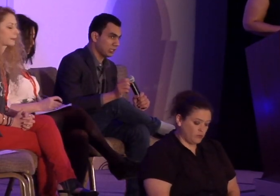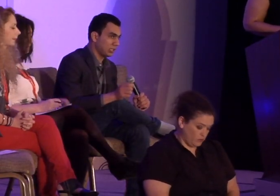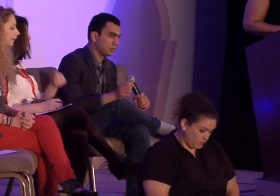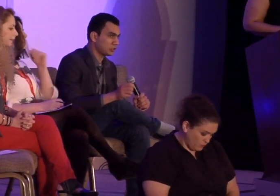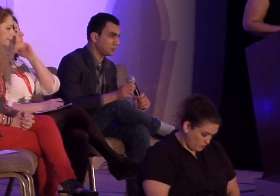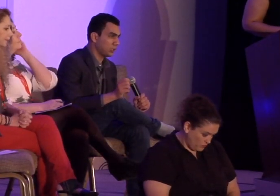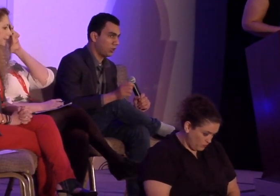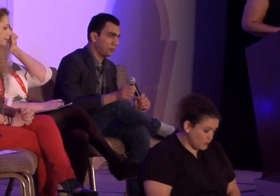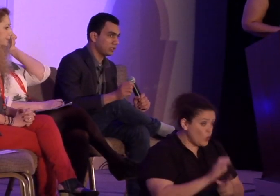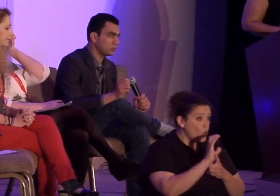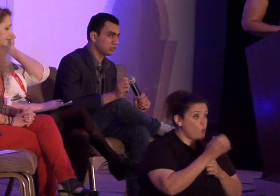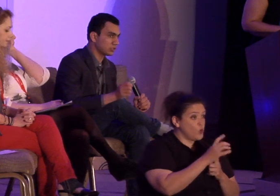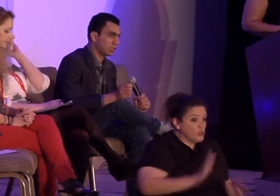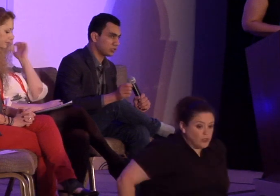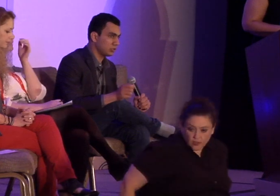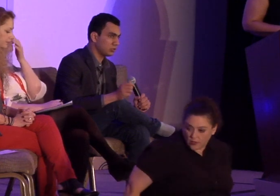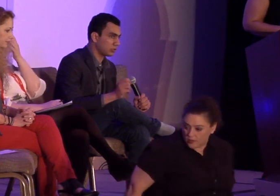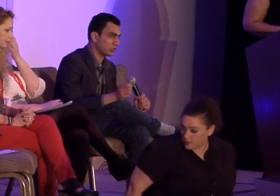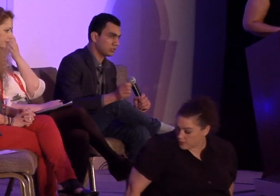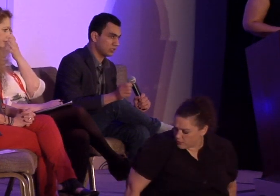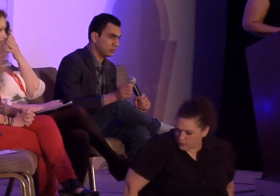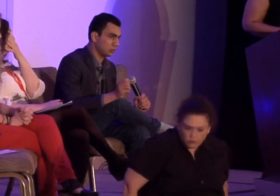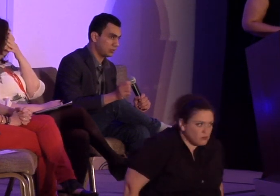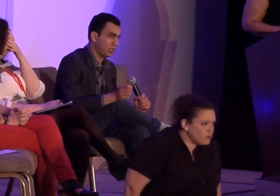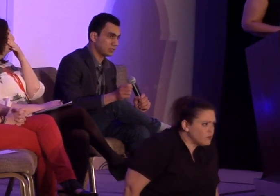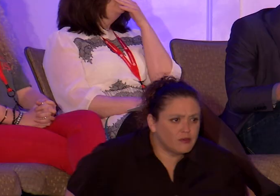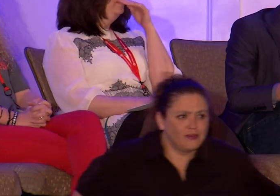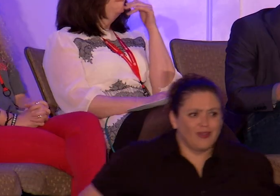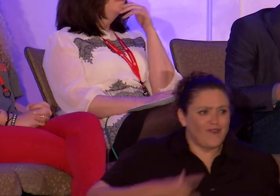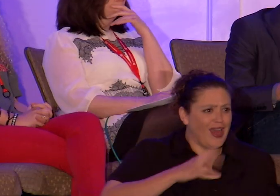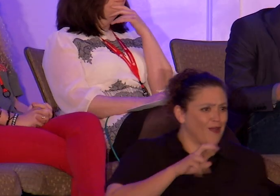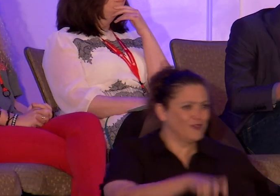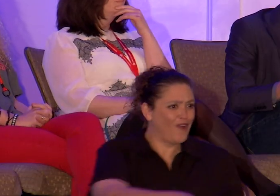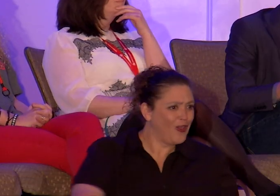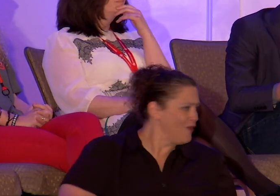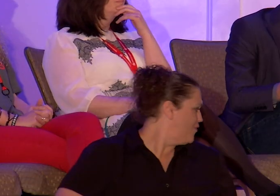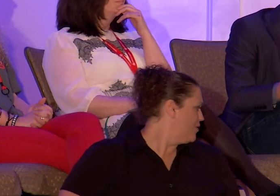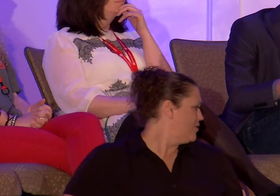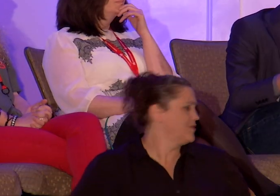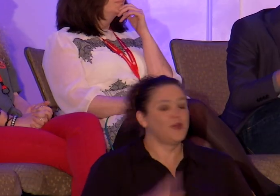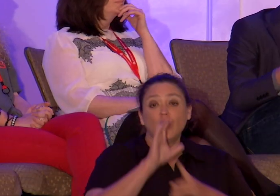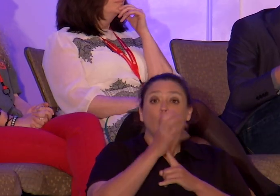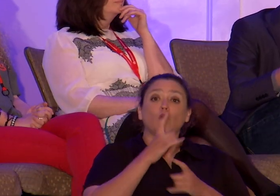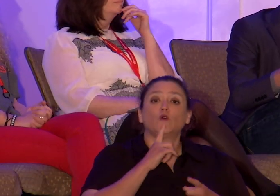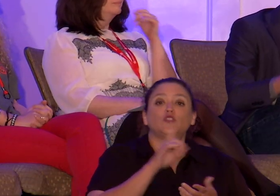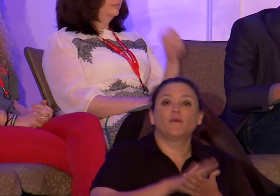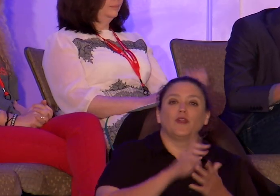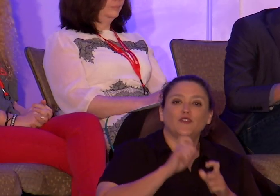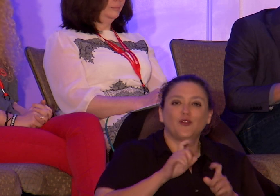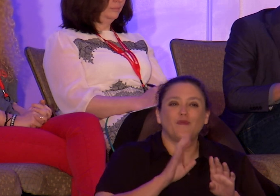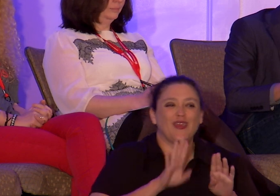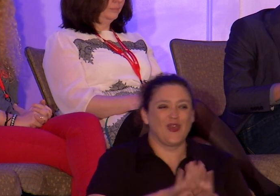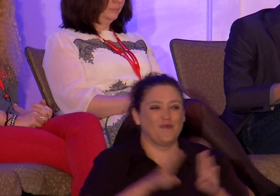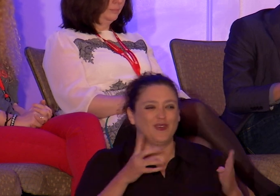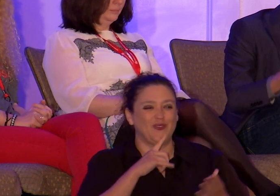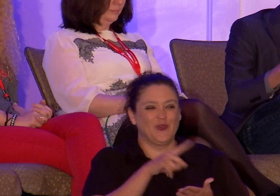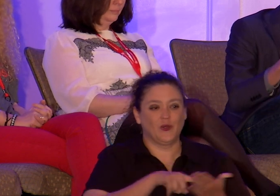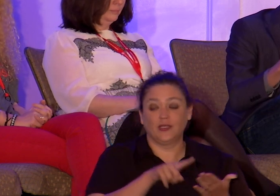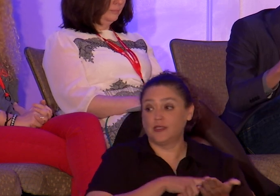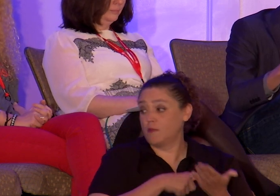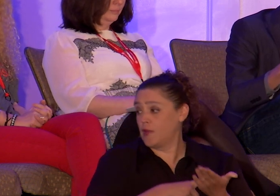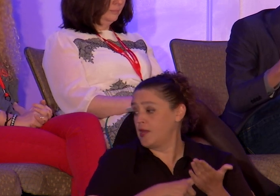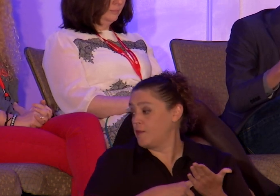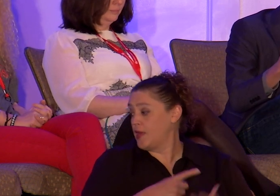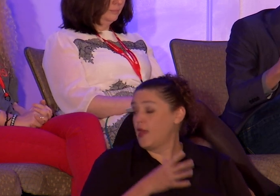cultures and beliefs should be open to discussion, to criticism, to debate. And Islam has been for centuries able